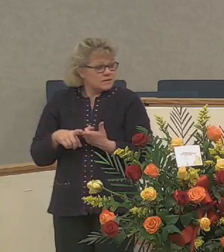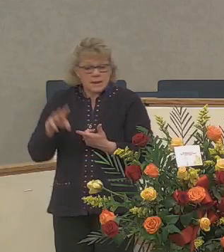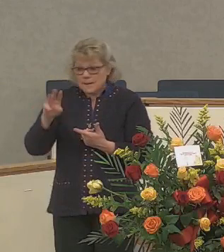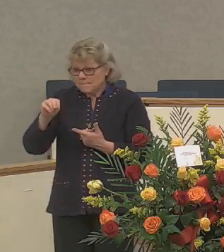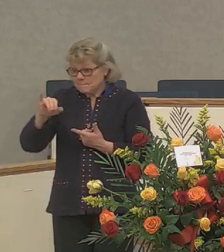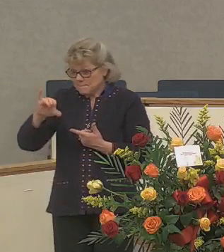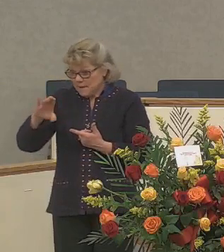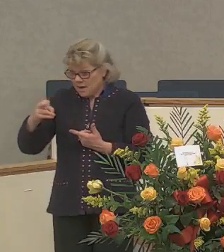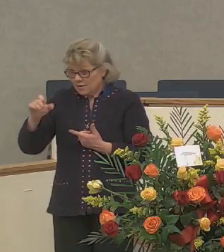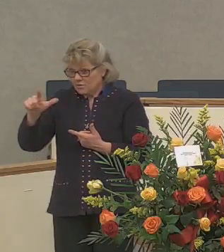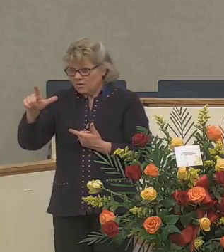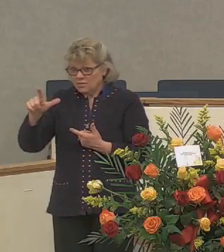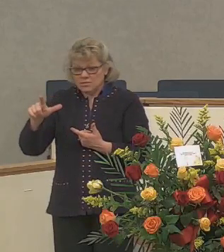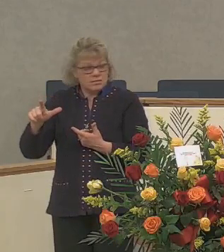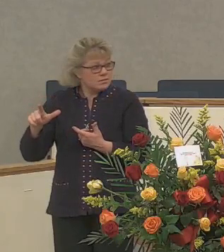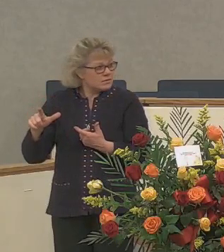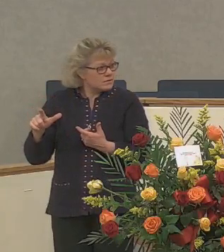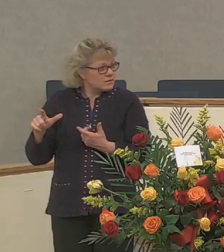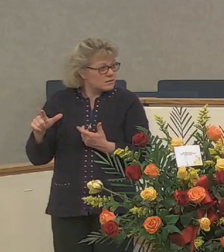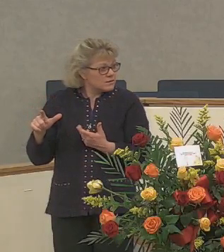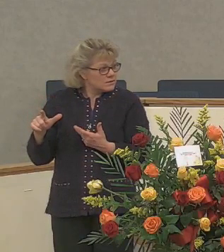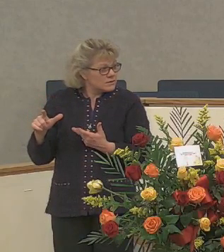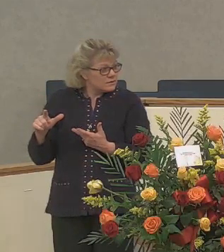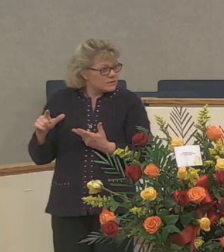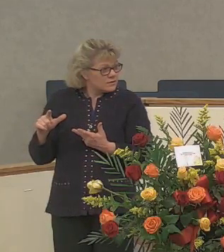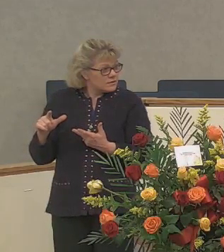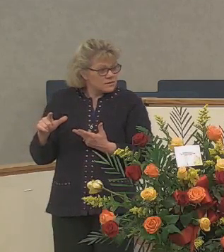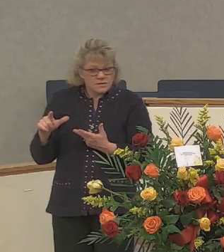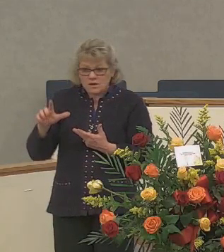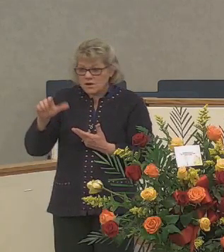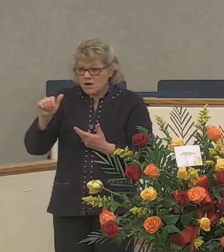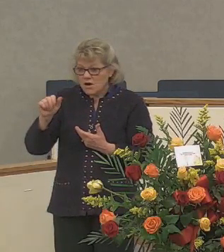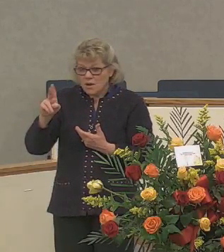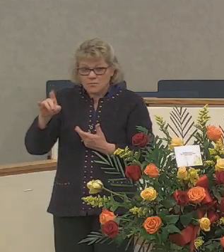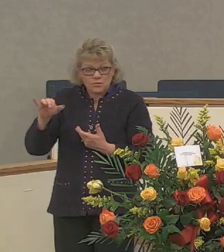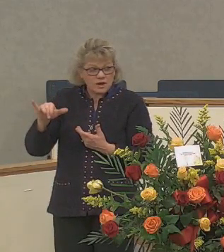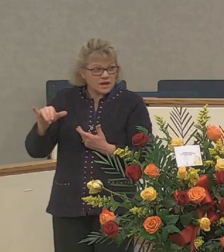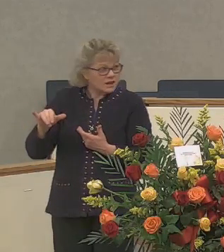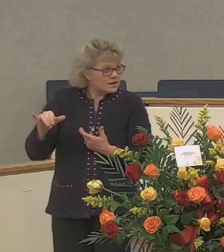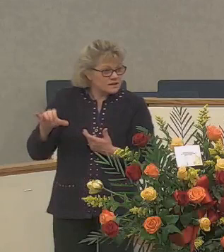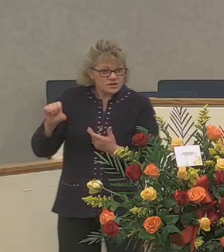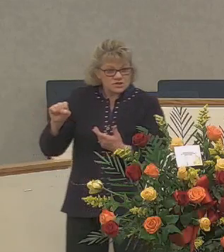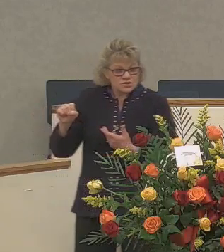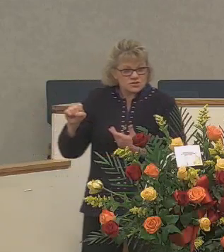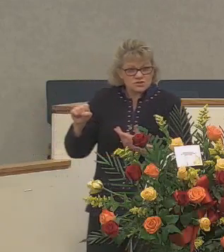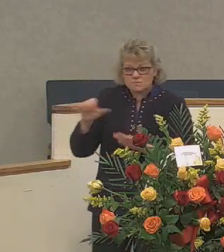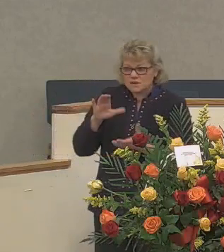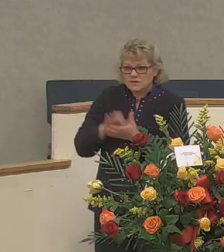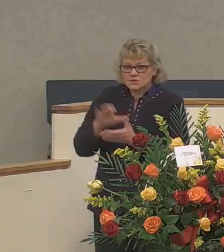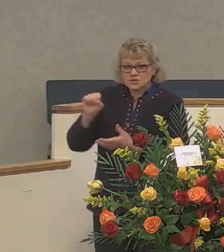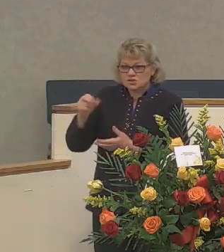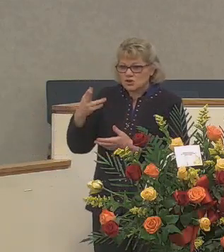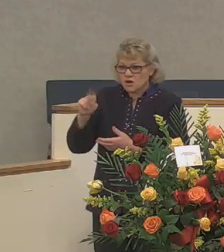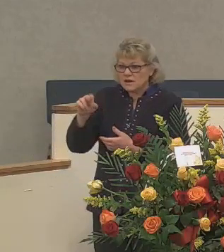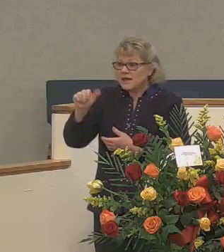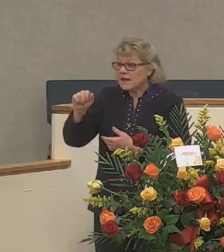Michael, the husband. Aubrey, married to Sean.